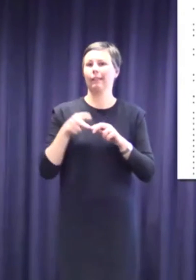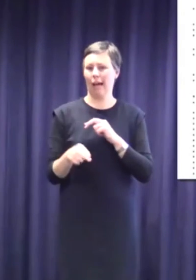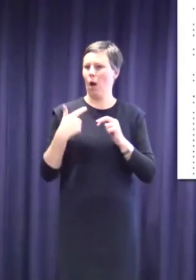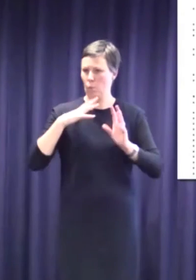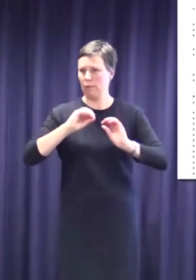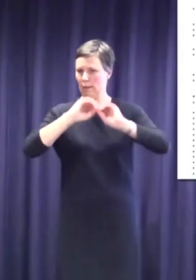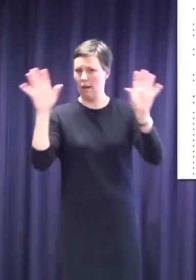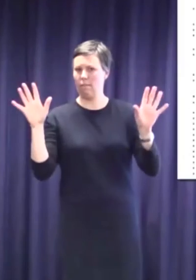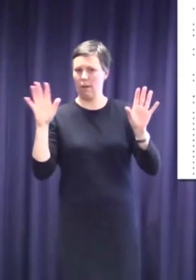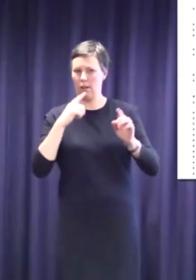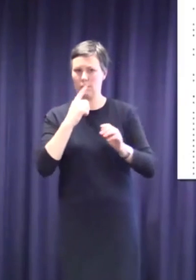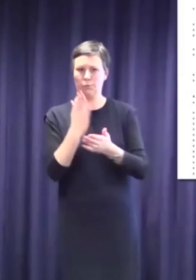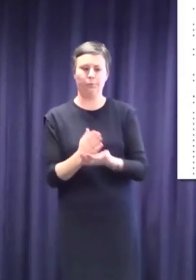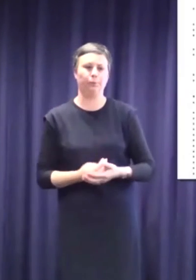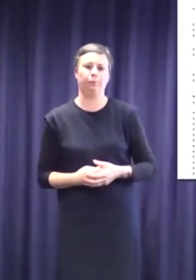of you.